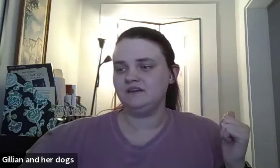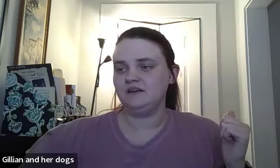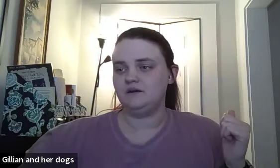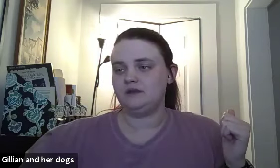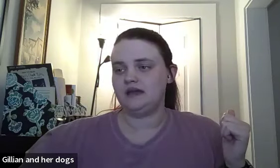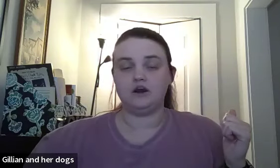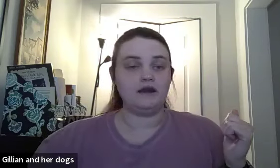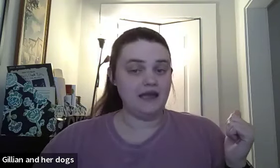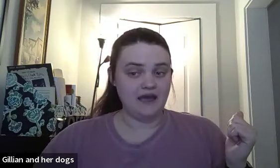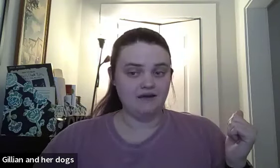We had our